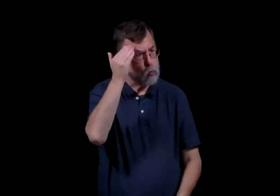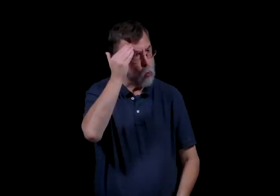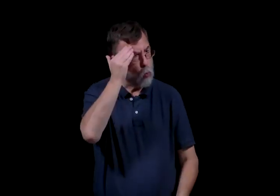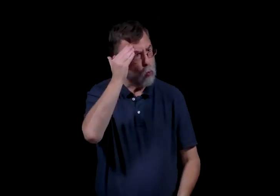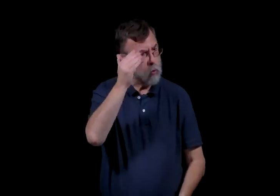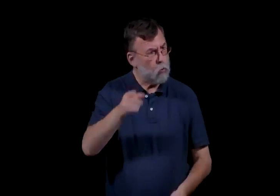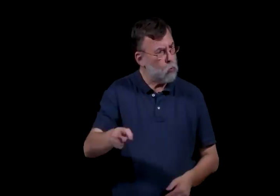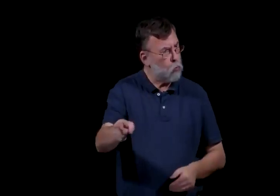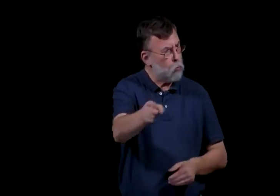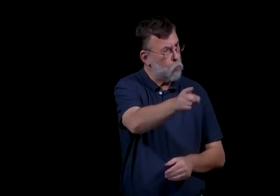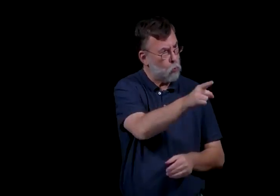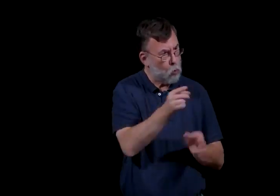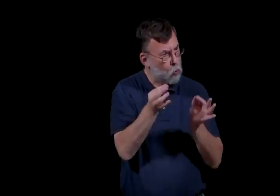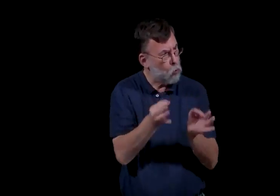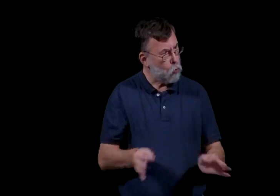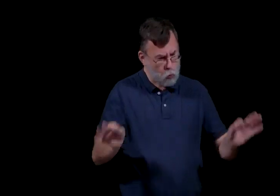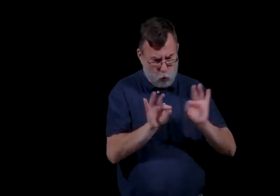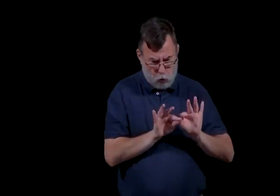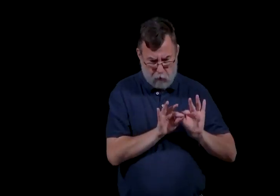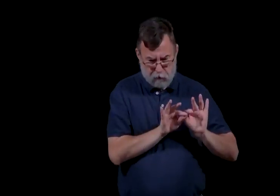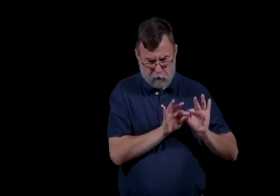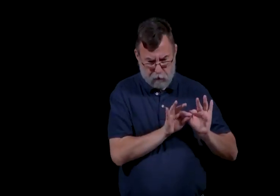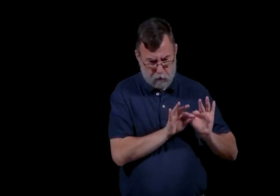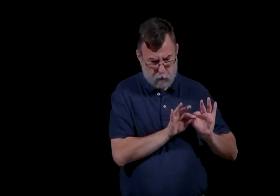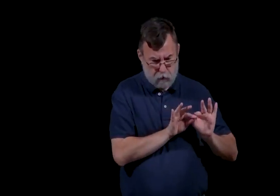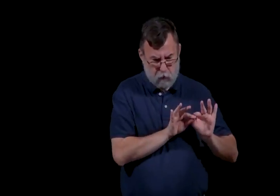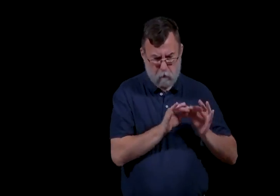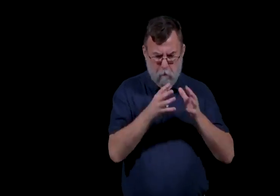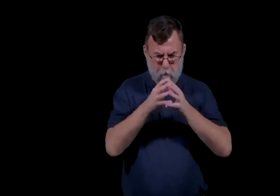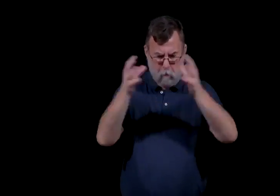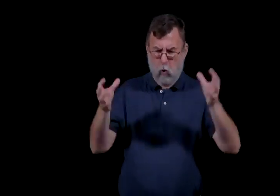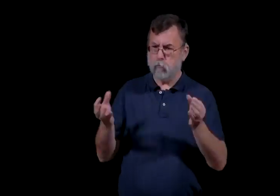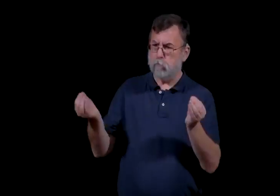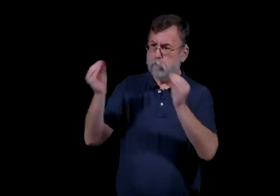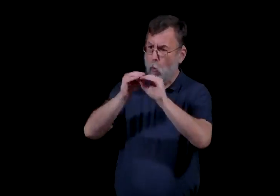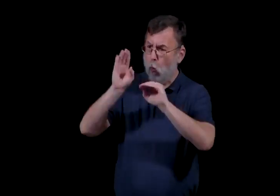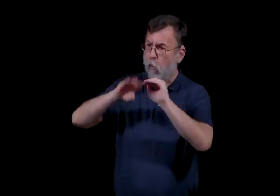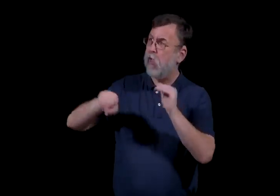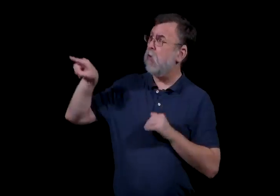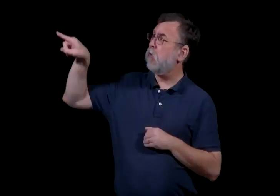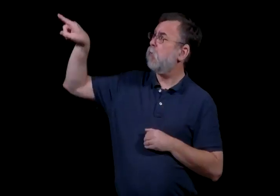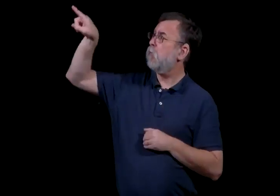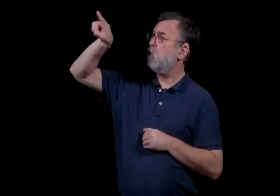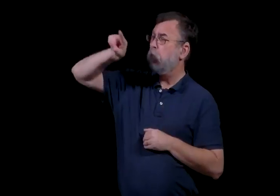Don't you know that you are worth much more than they are?